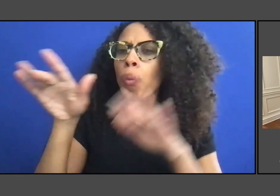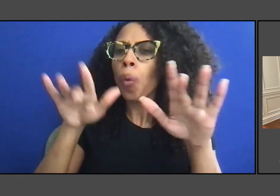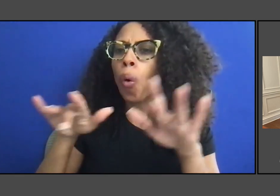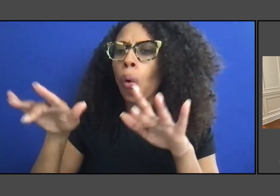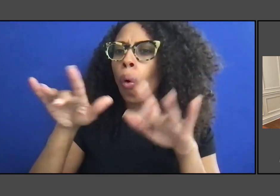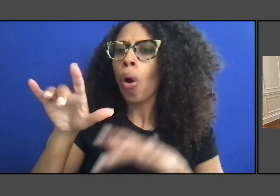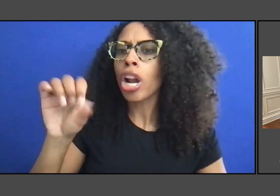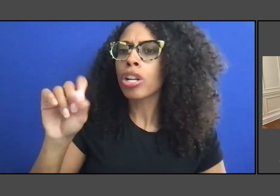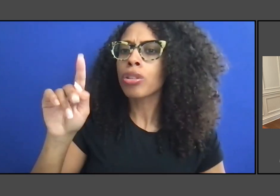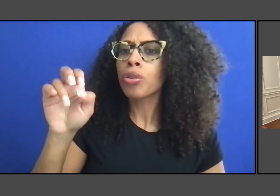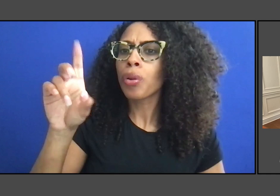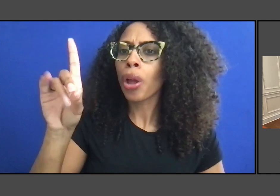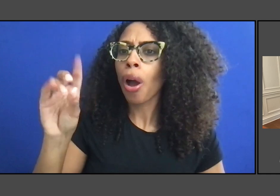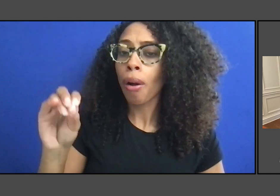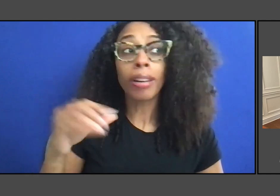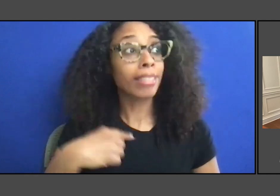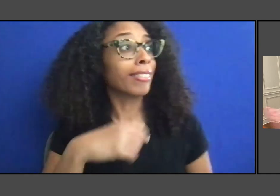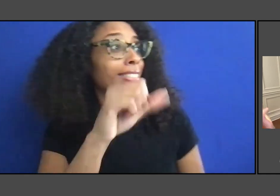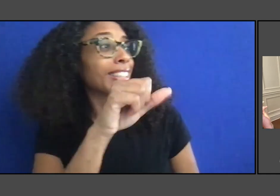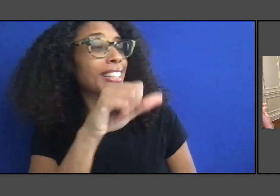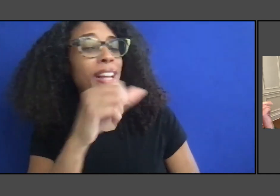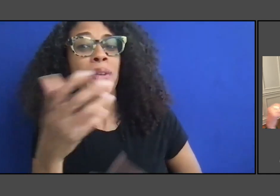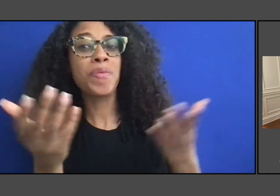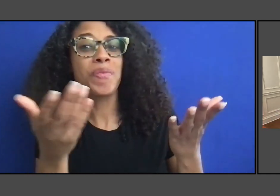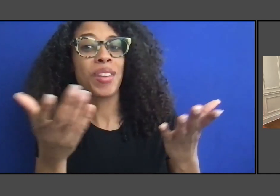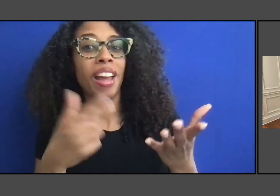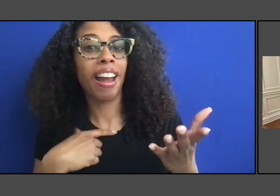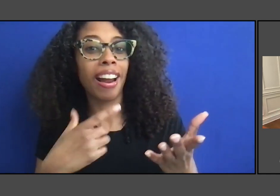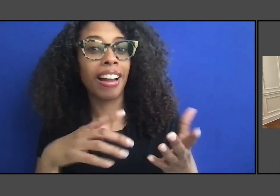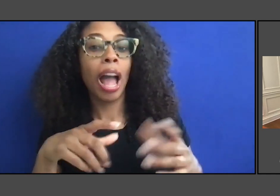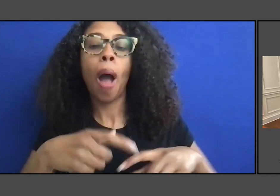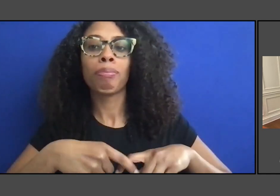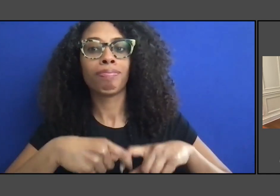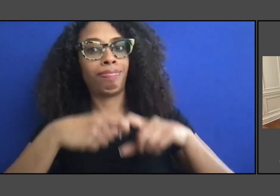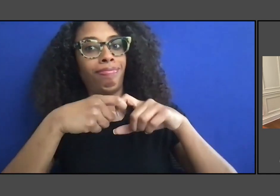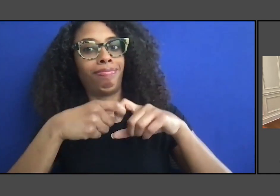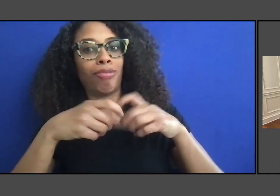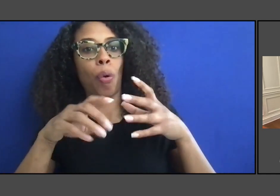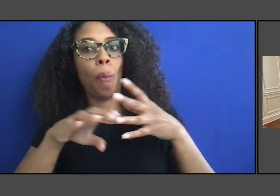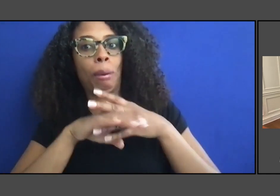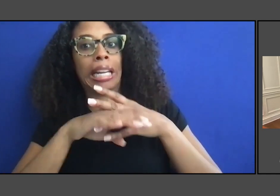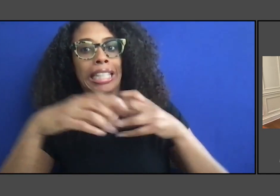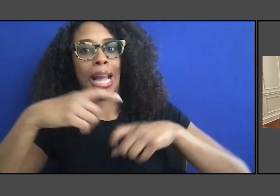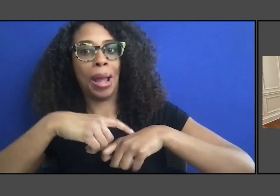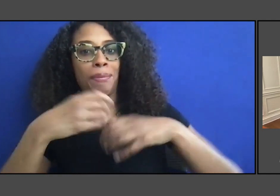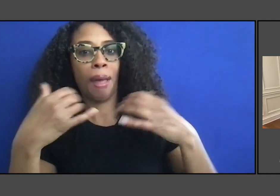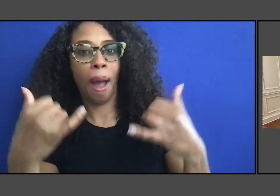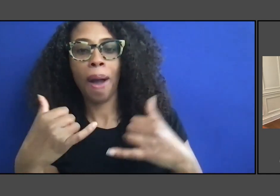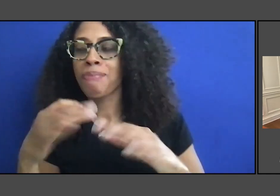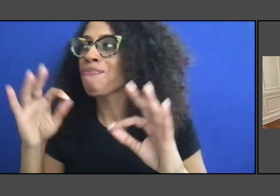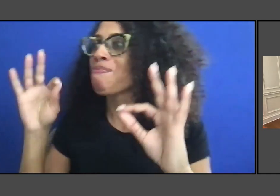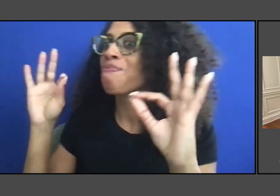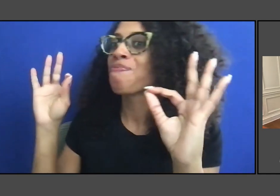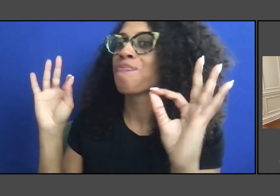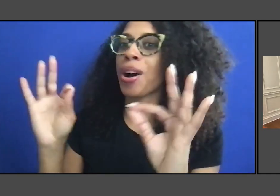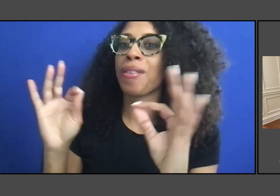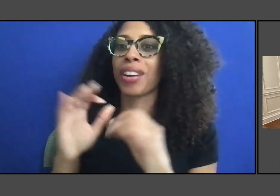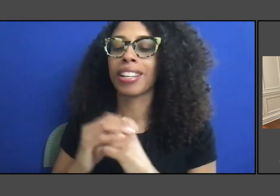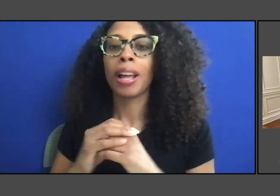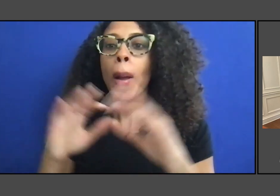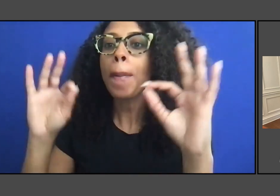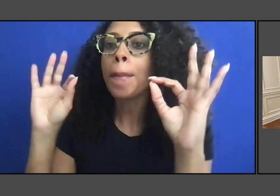Yeah. I'm taking a break. That's perfect. To be able to talk. Yes. Perfect.